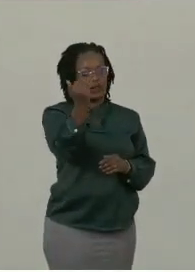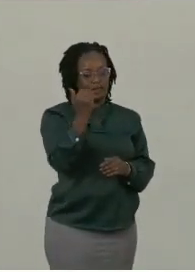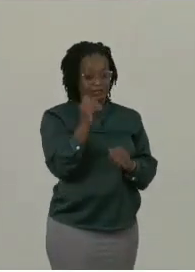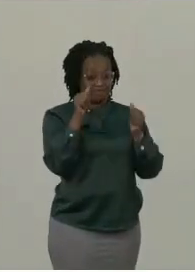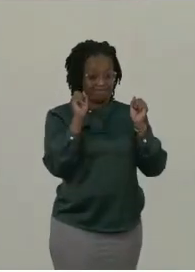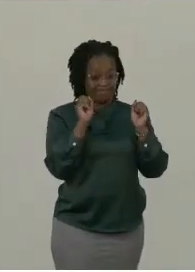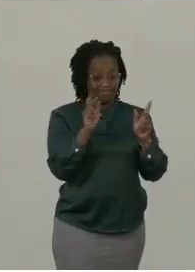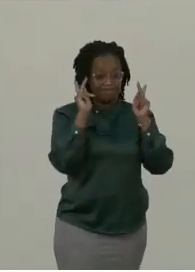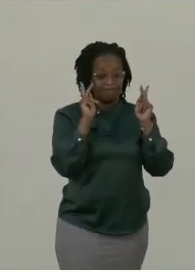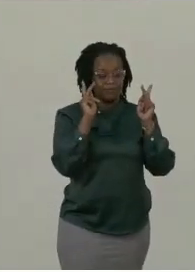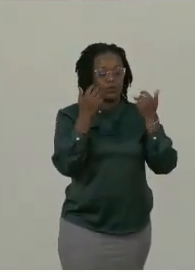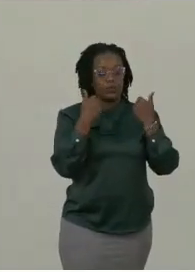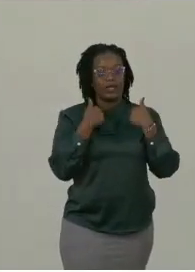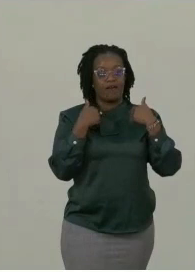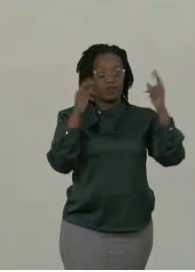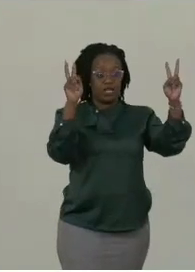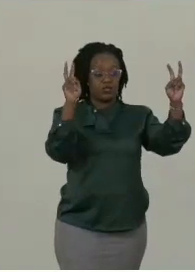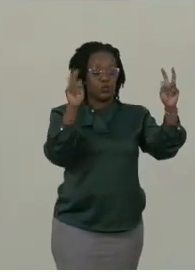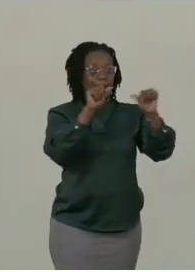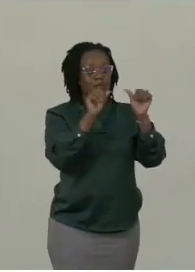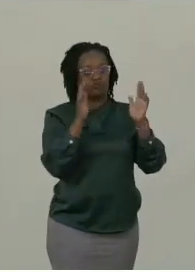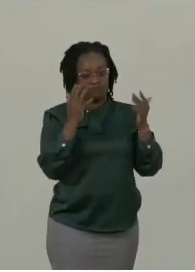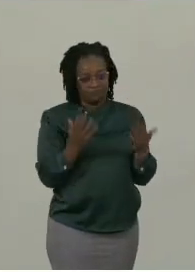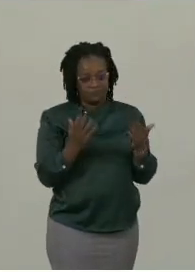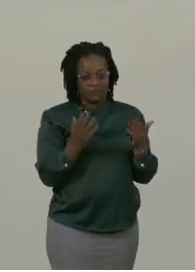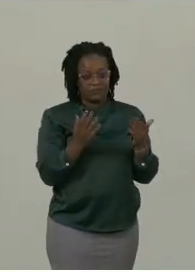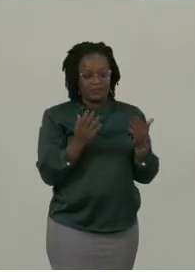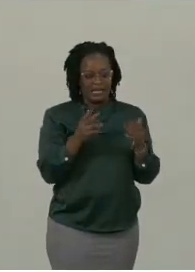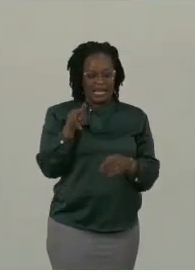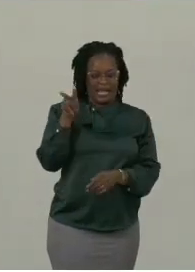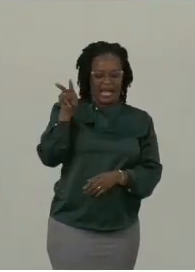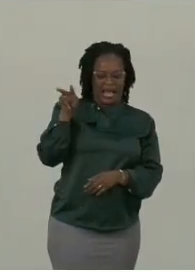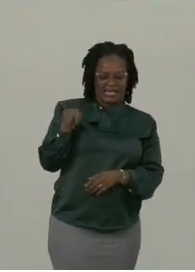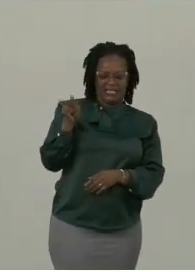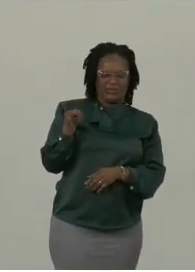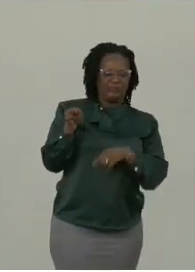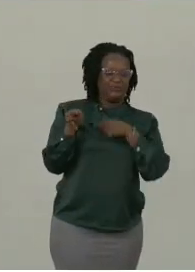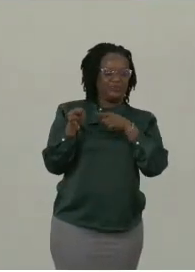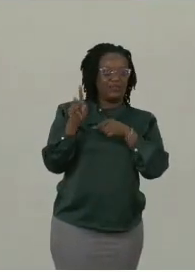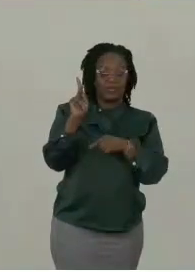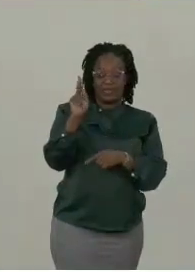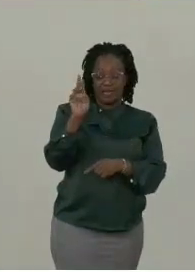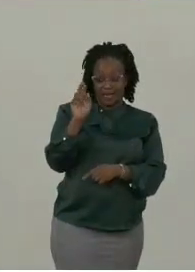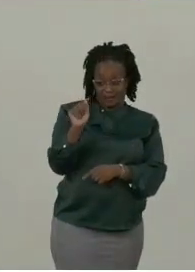Now, there was the issue of attitude of KRA staff.